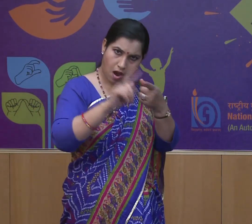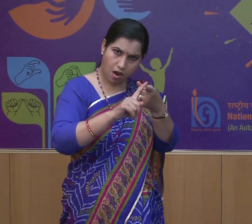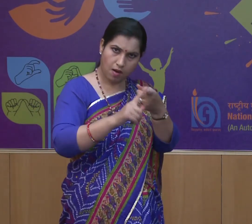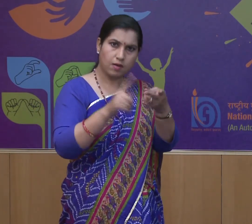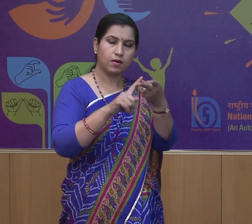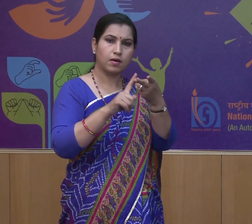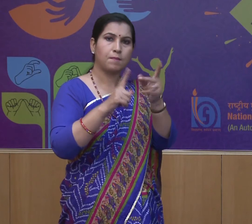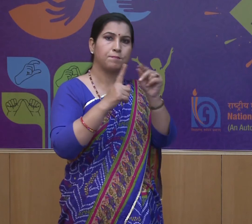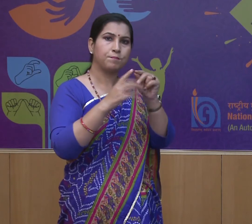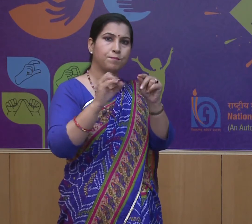Poligar,